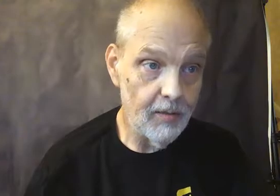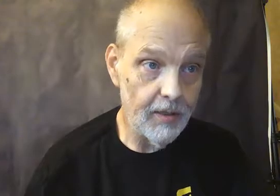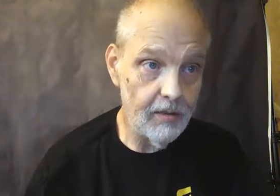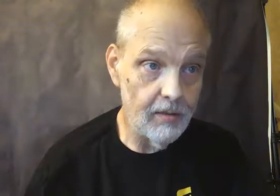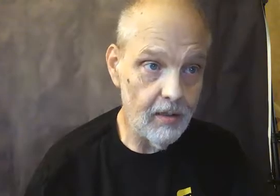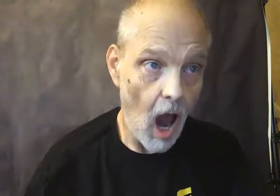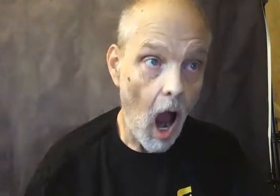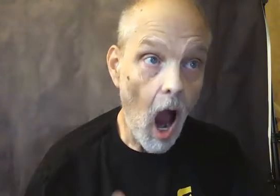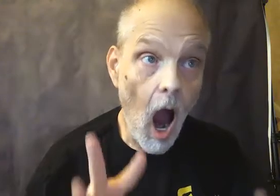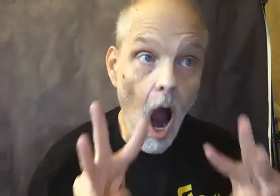Anybody?